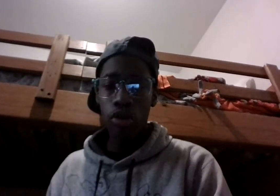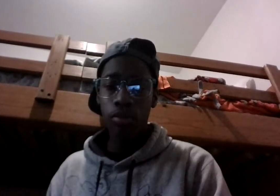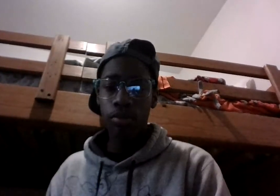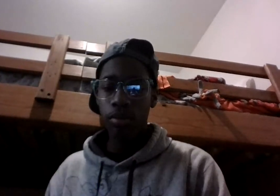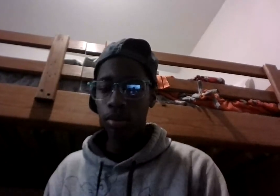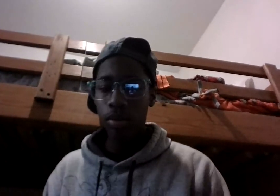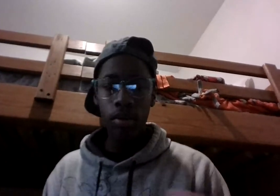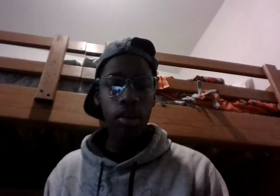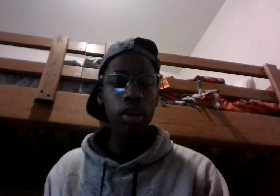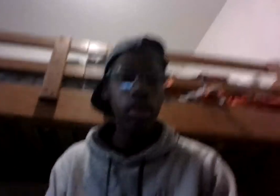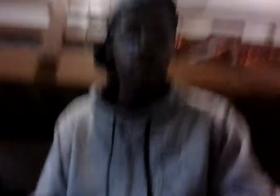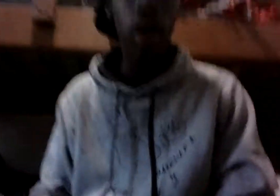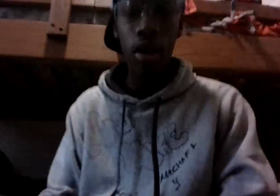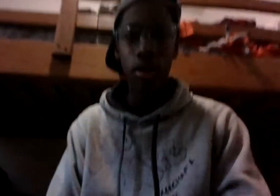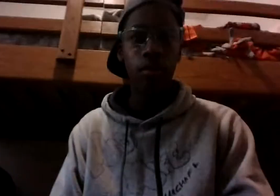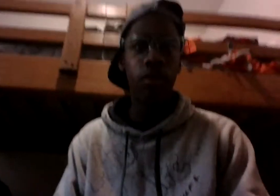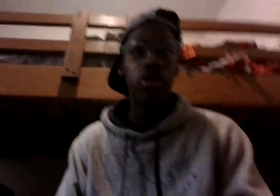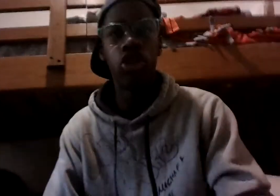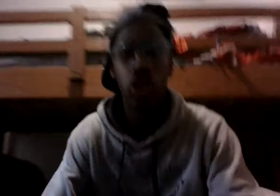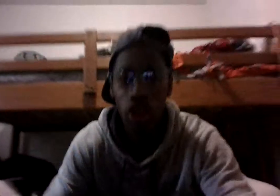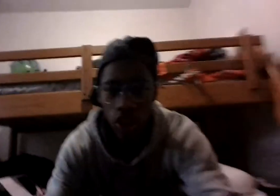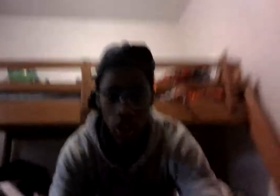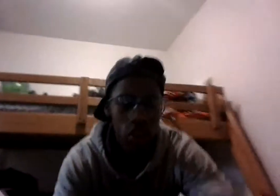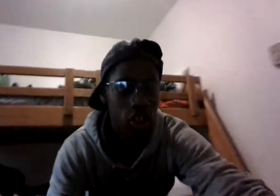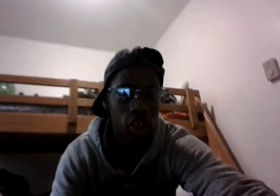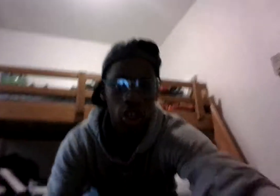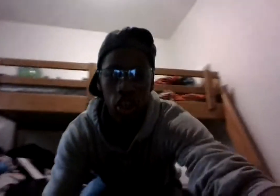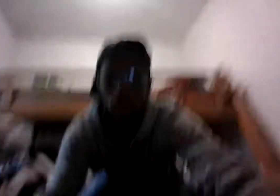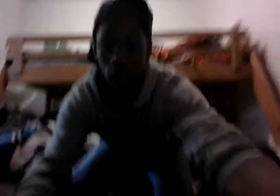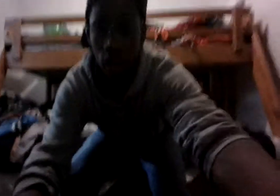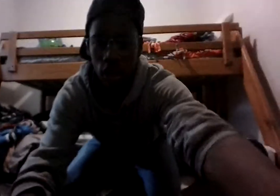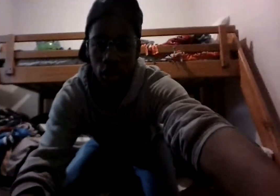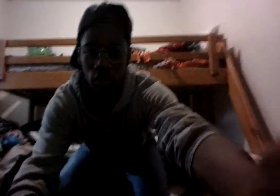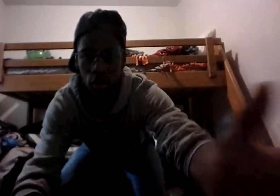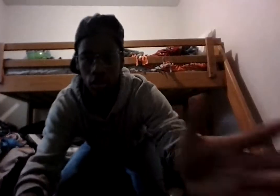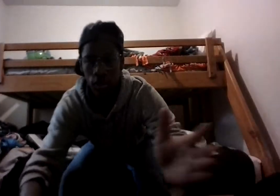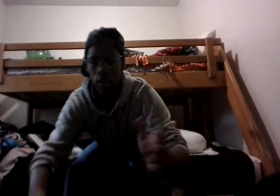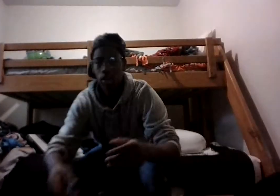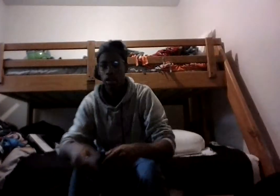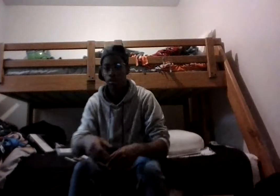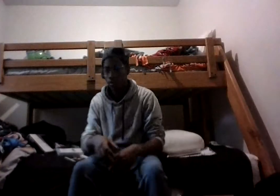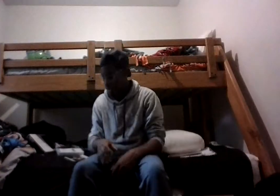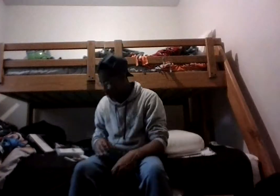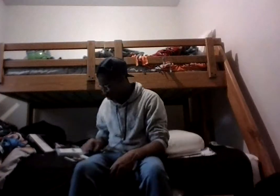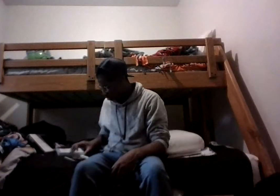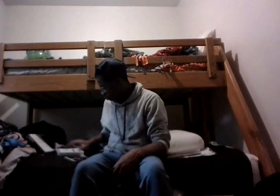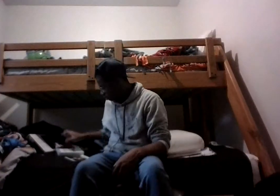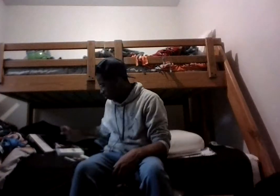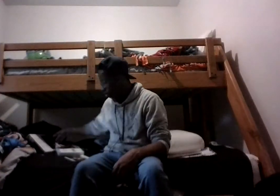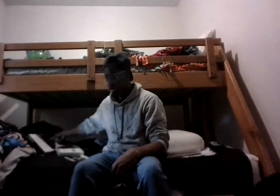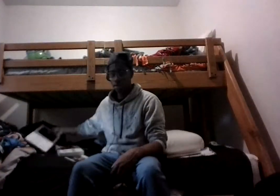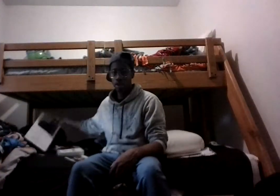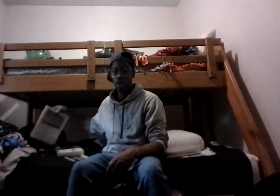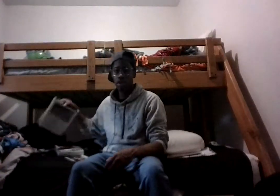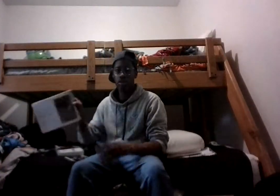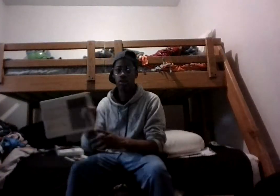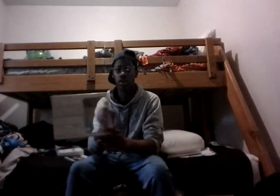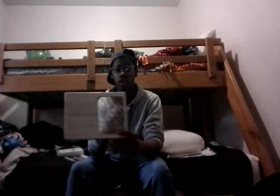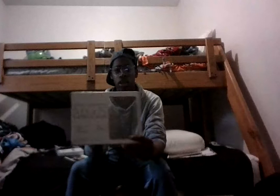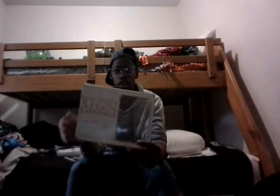the first alright watch me the first you guys like I said